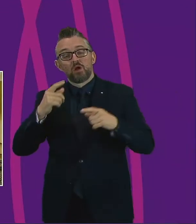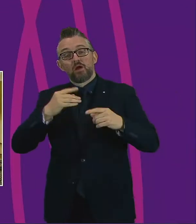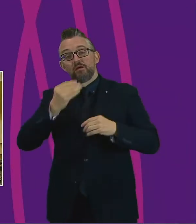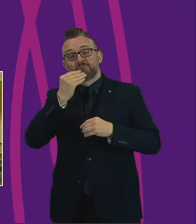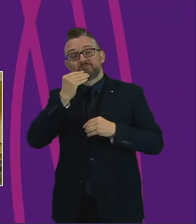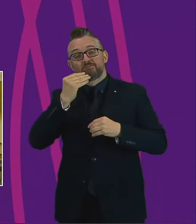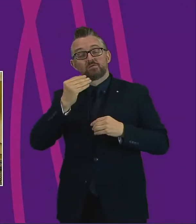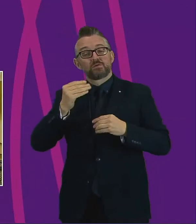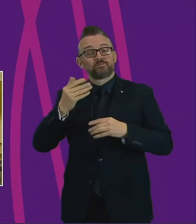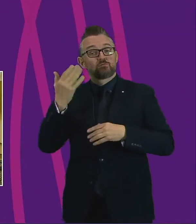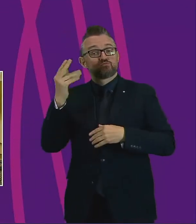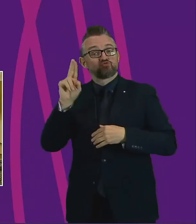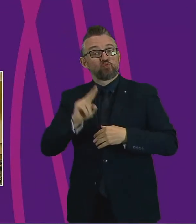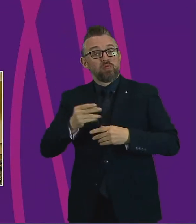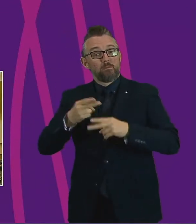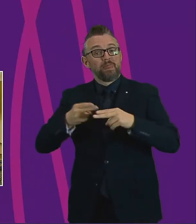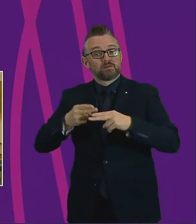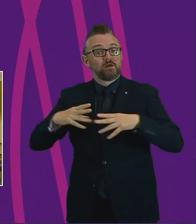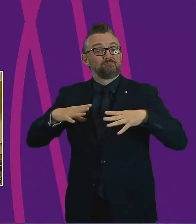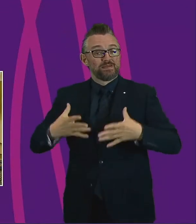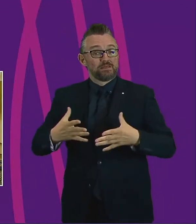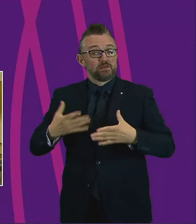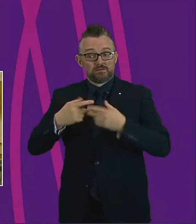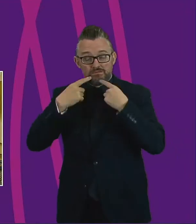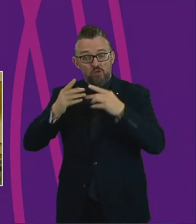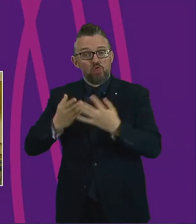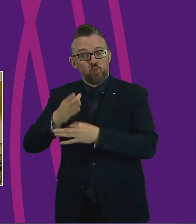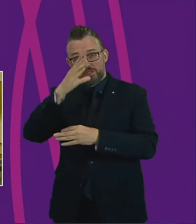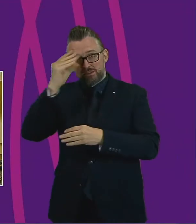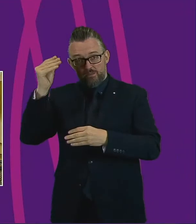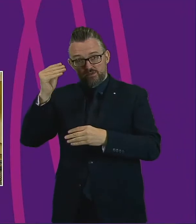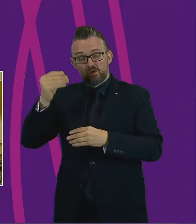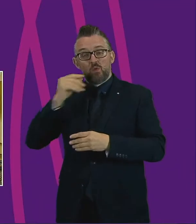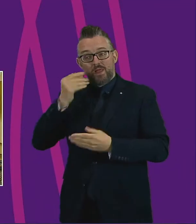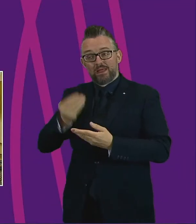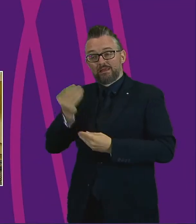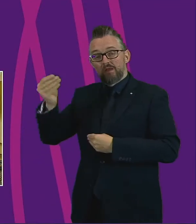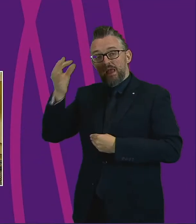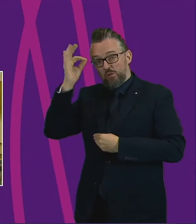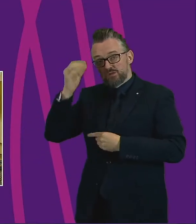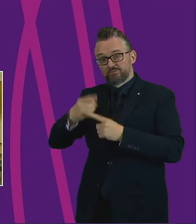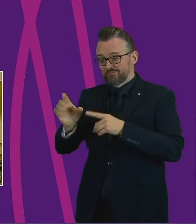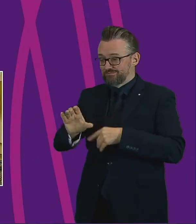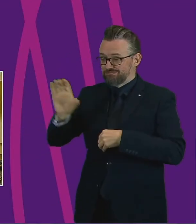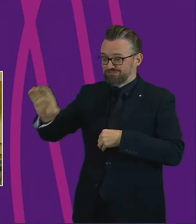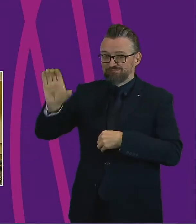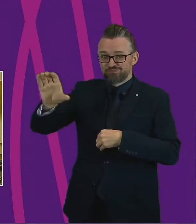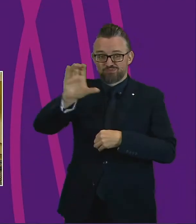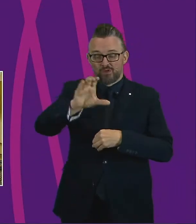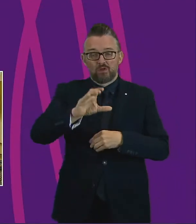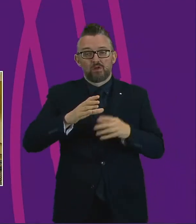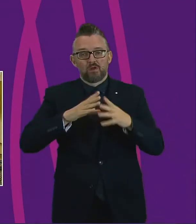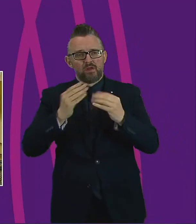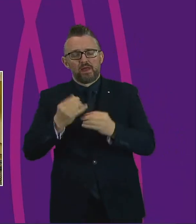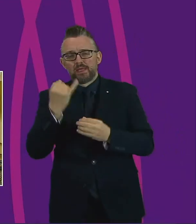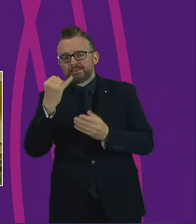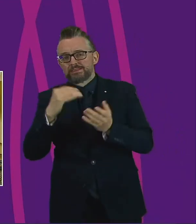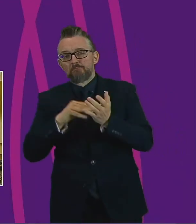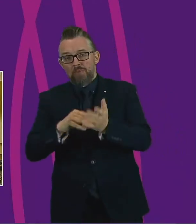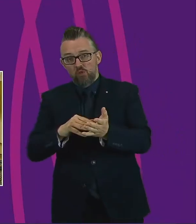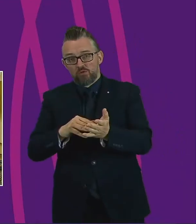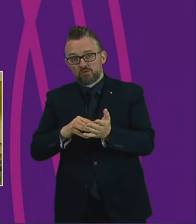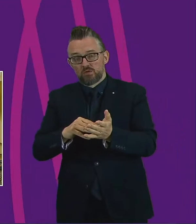summer and made clear that we were giving councils additional money, £12.6 million, to pay